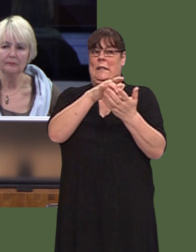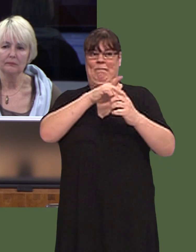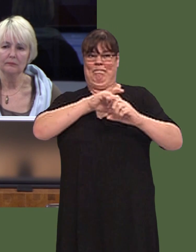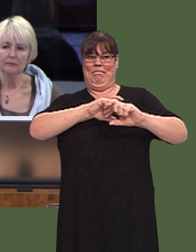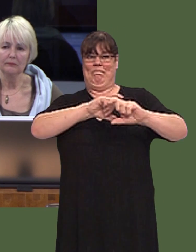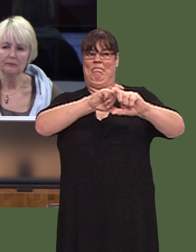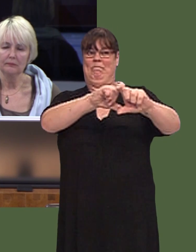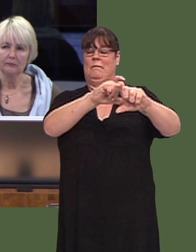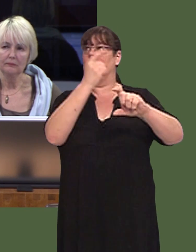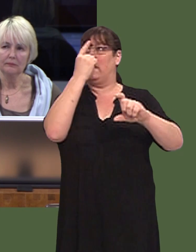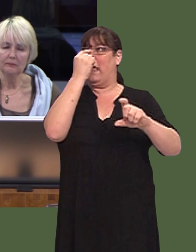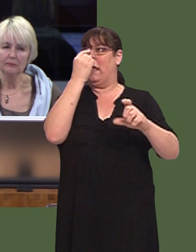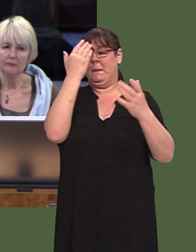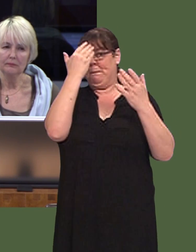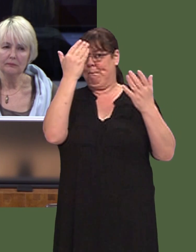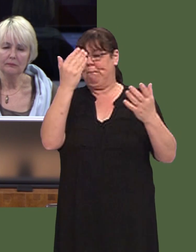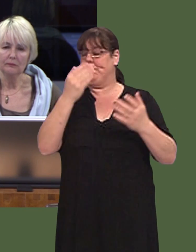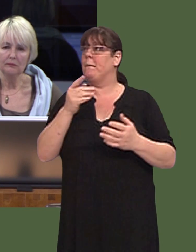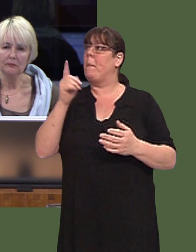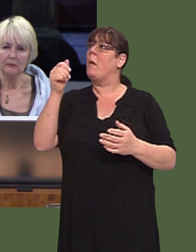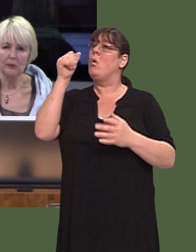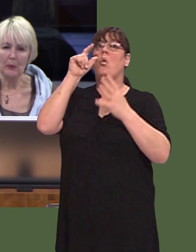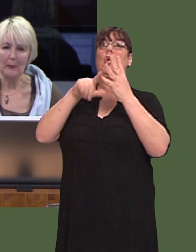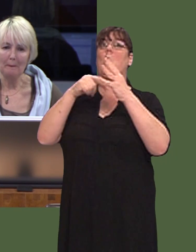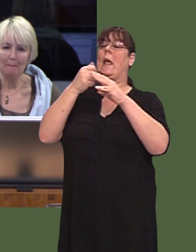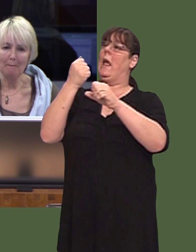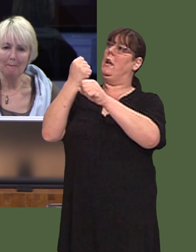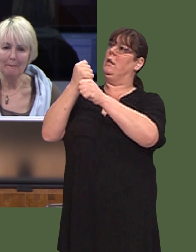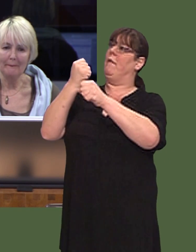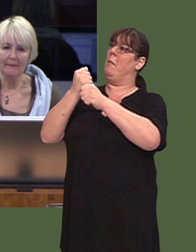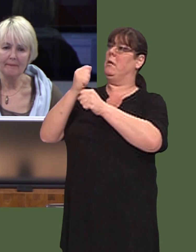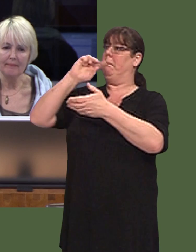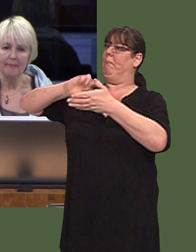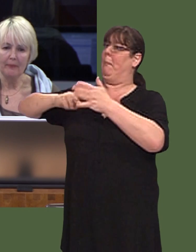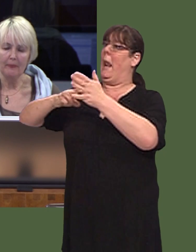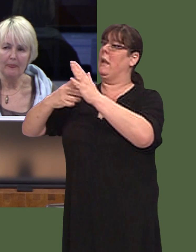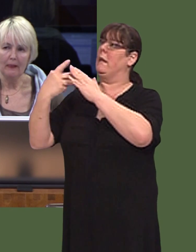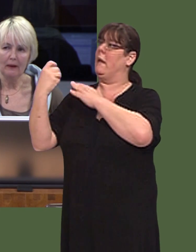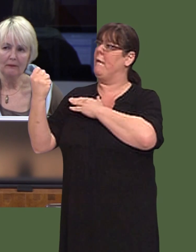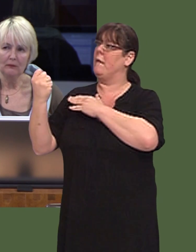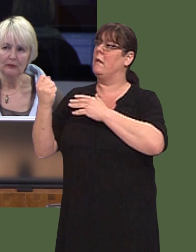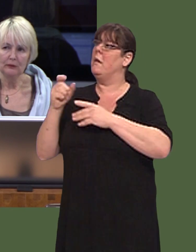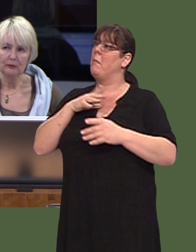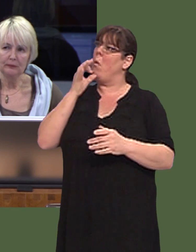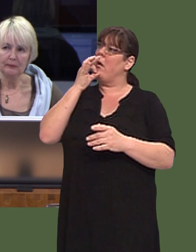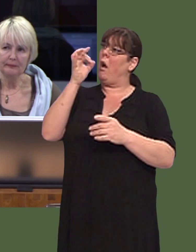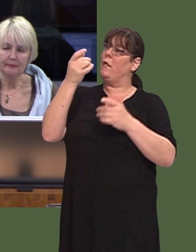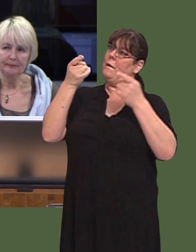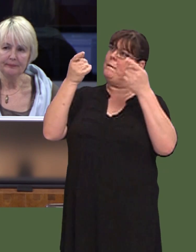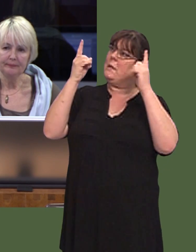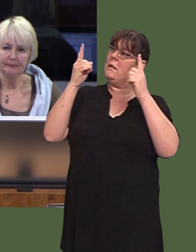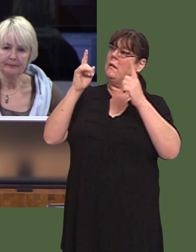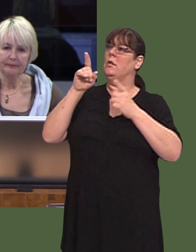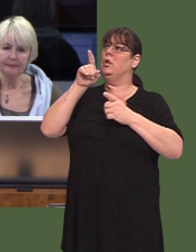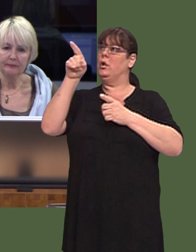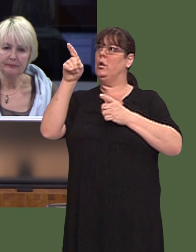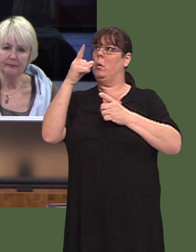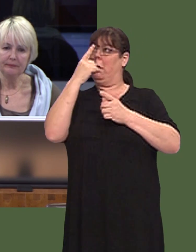which 5 people have opposed it for the proposal for every one in favour, and there have